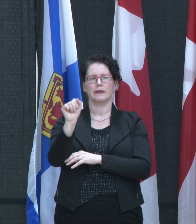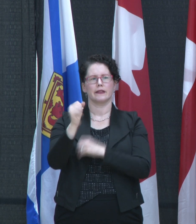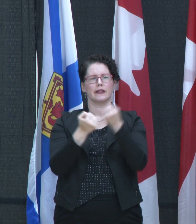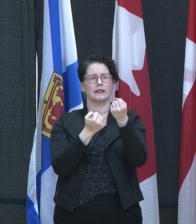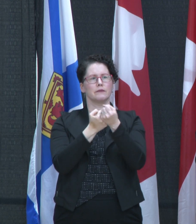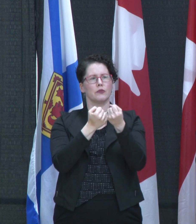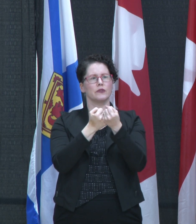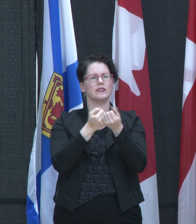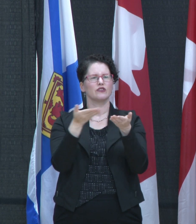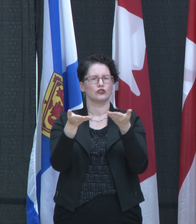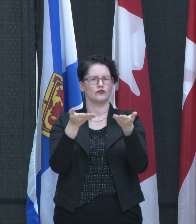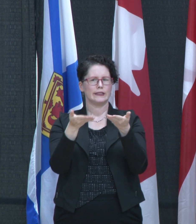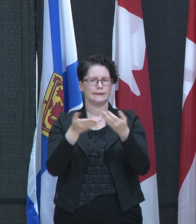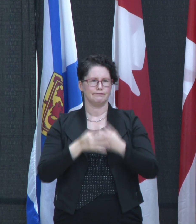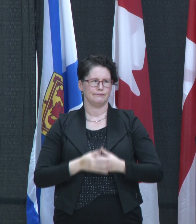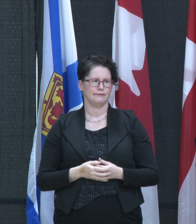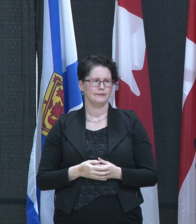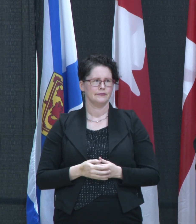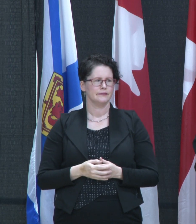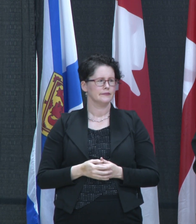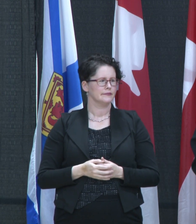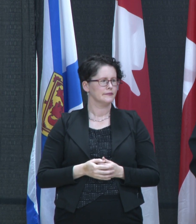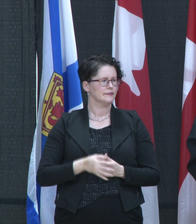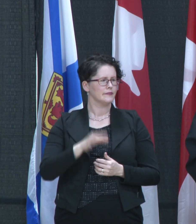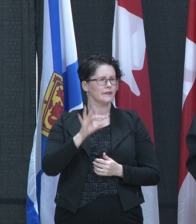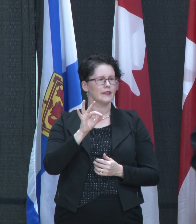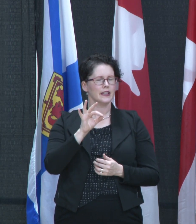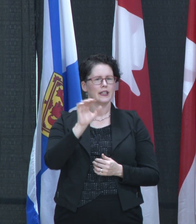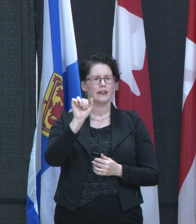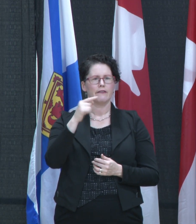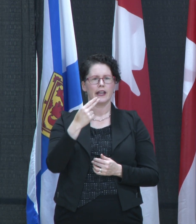and Services: Faith Cronin.